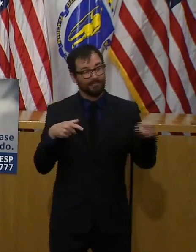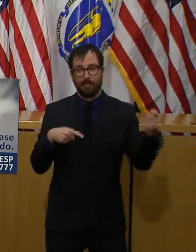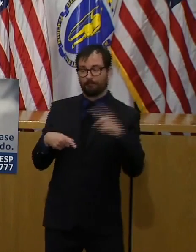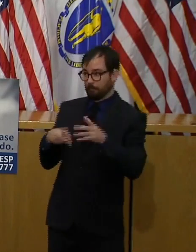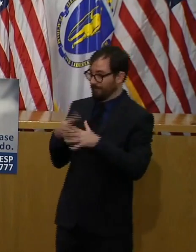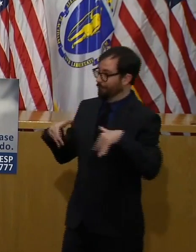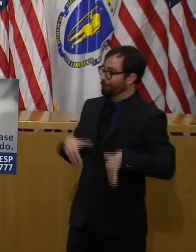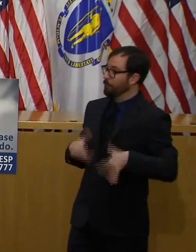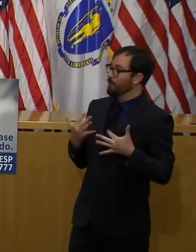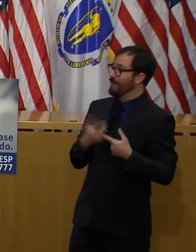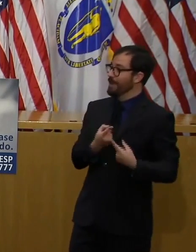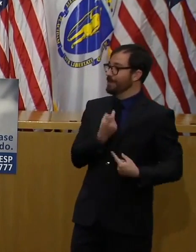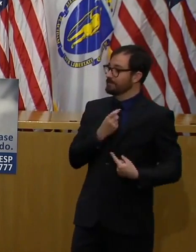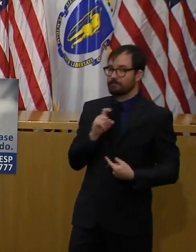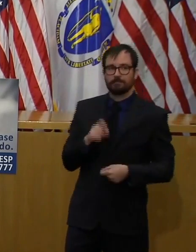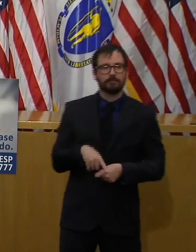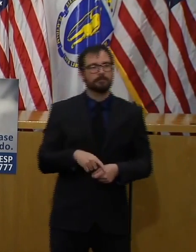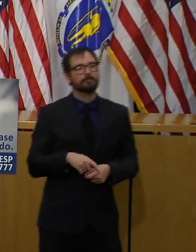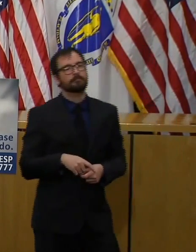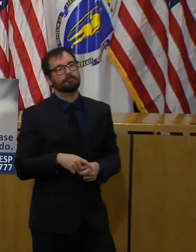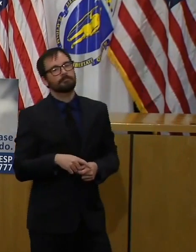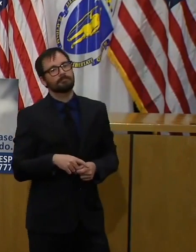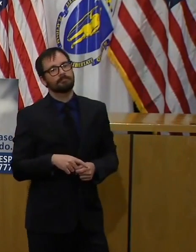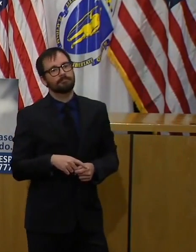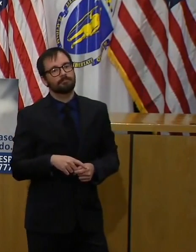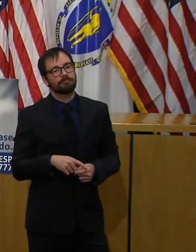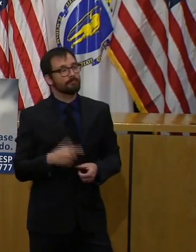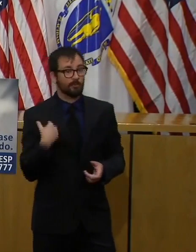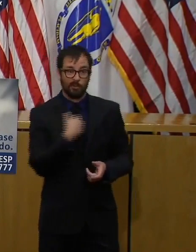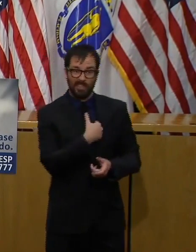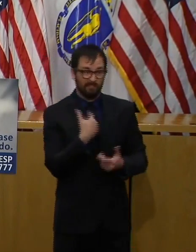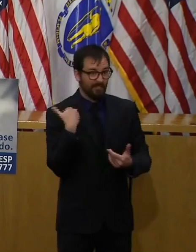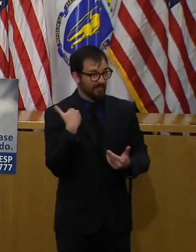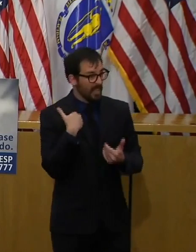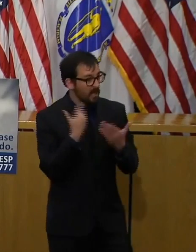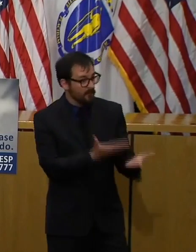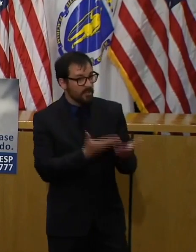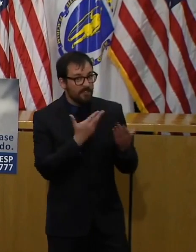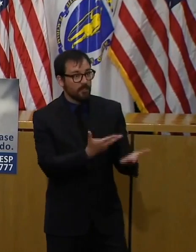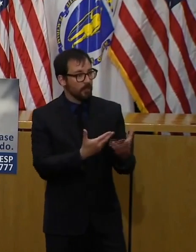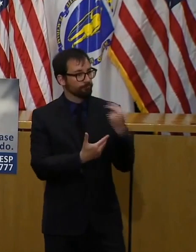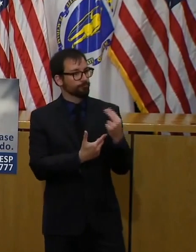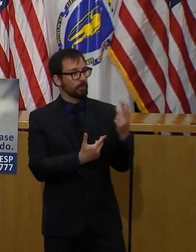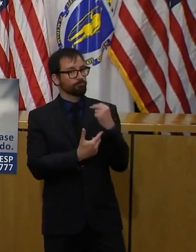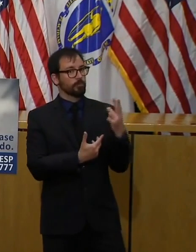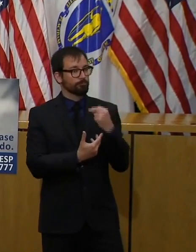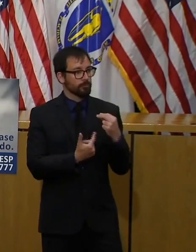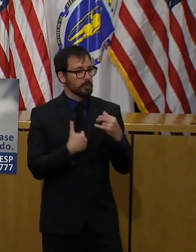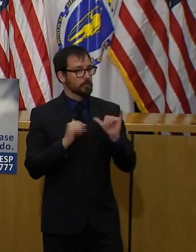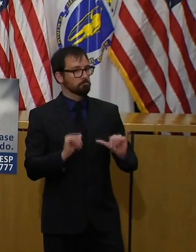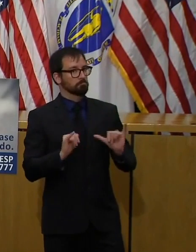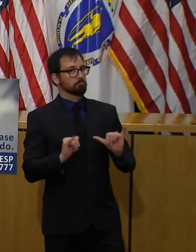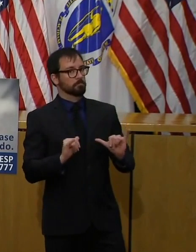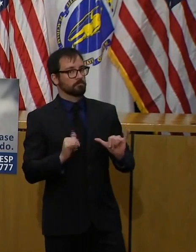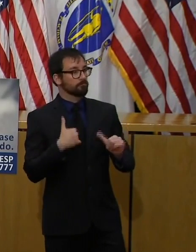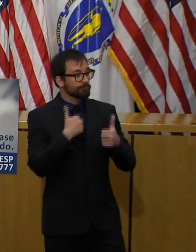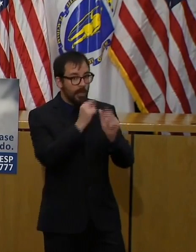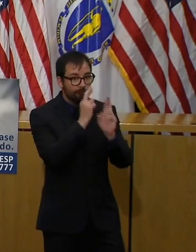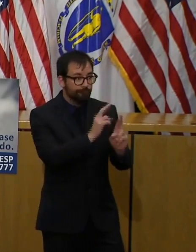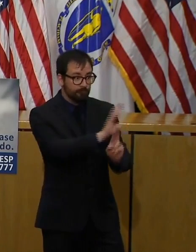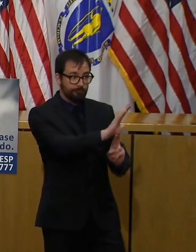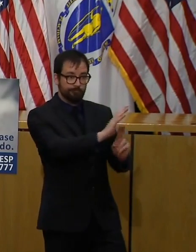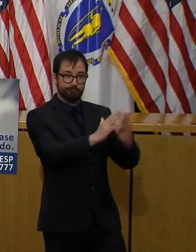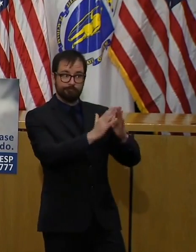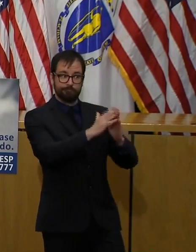no to, and we try to be respectful of what locals, the folks who are on the ground, who know their